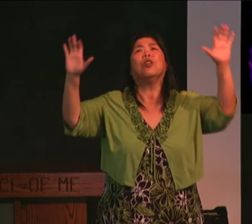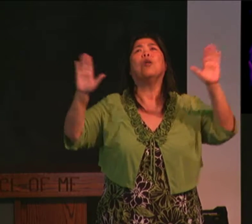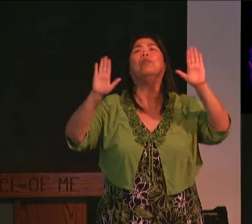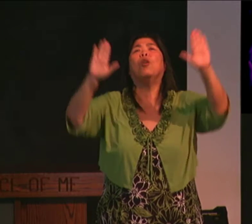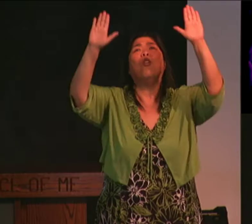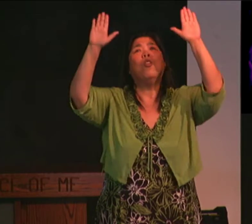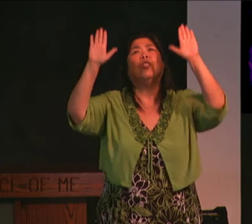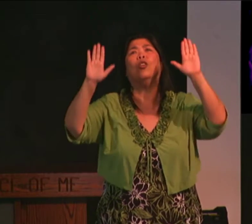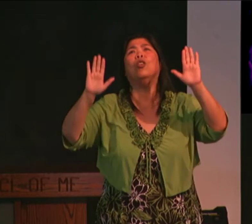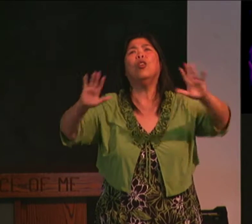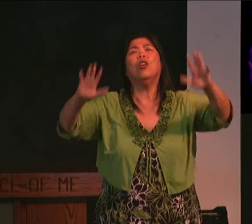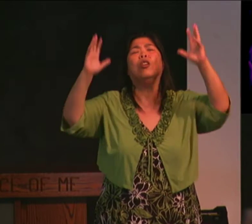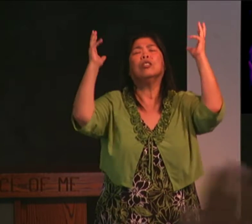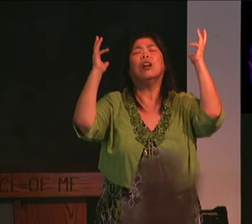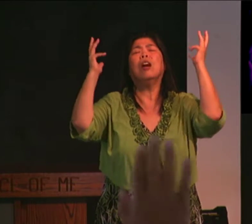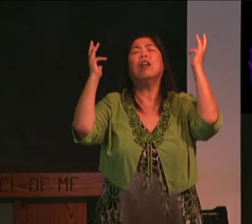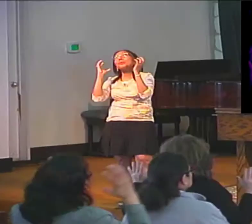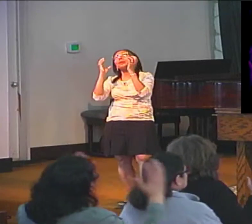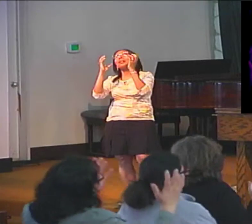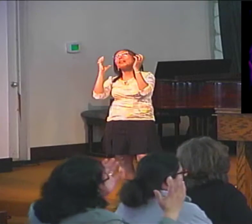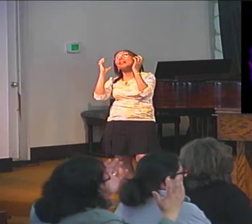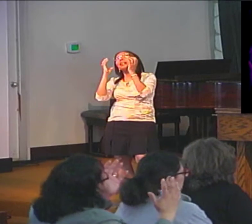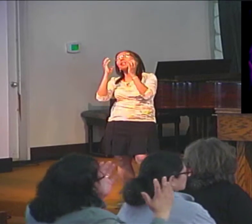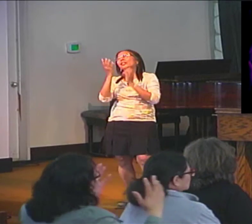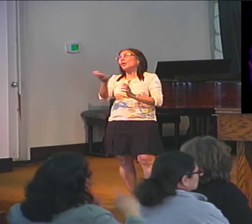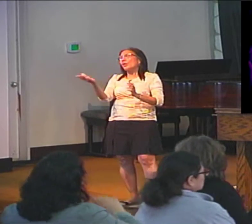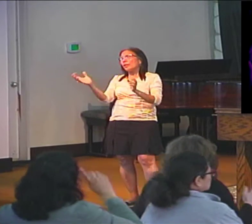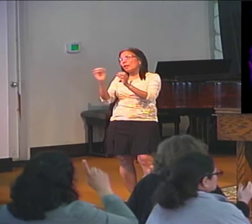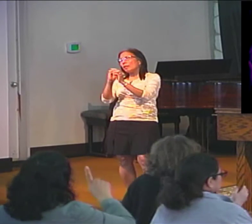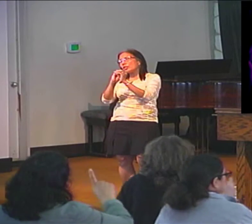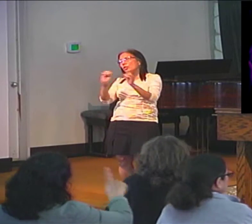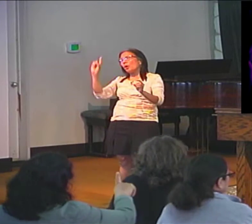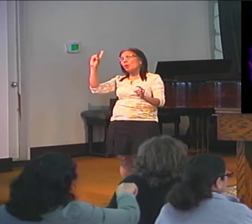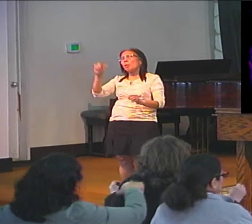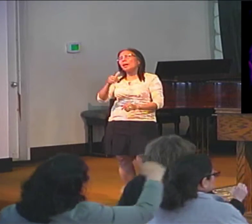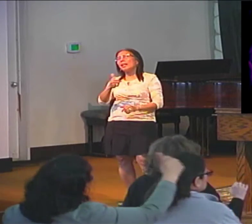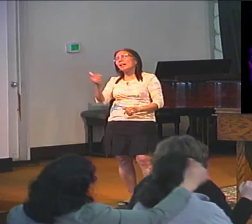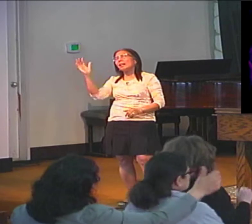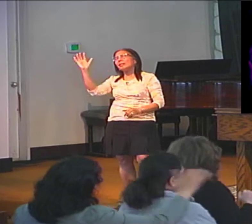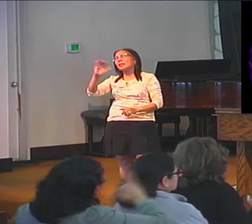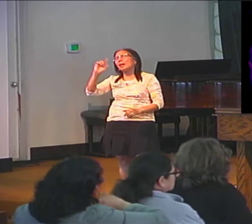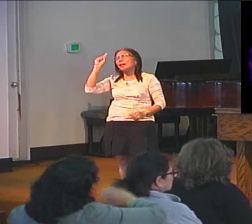do miracles so great. There is no one else like